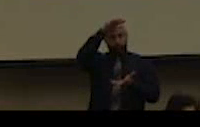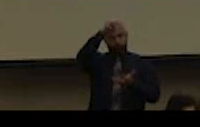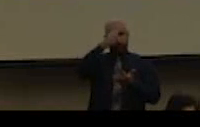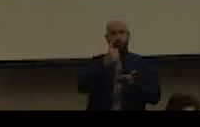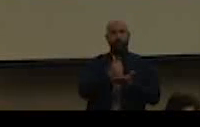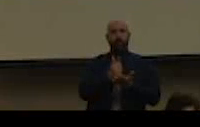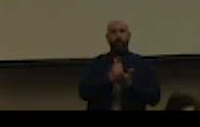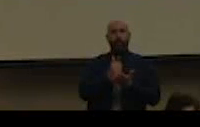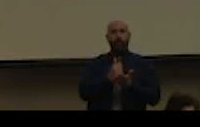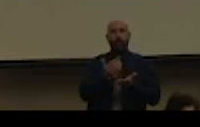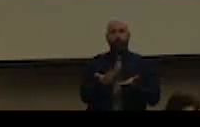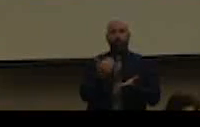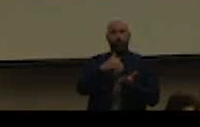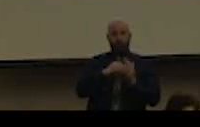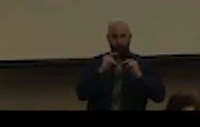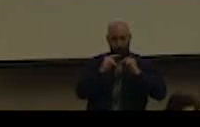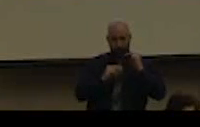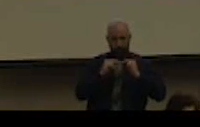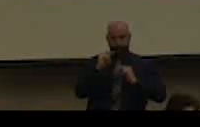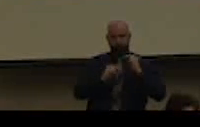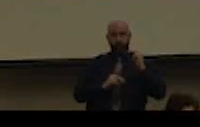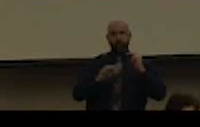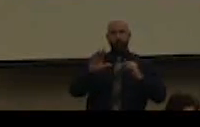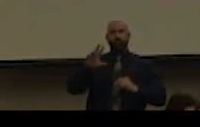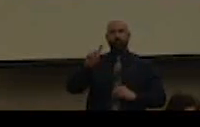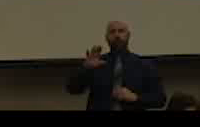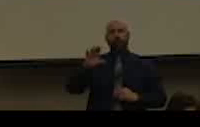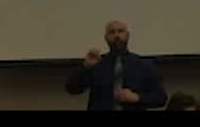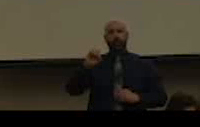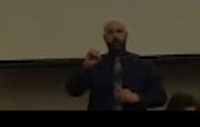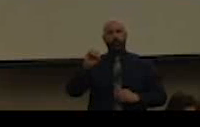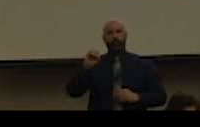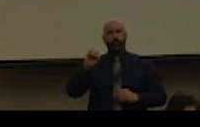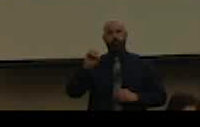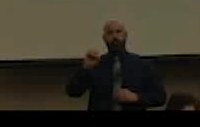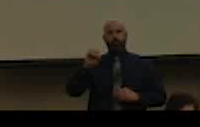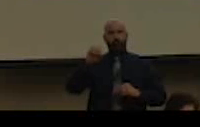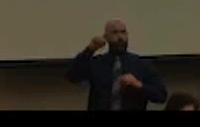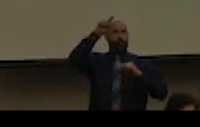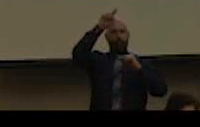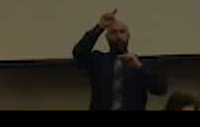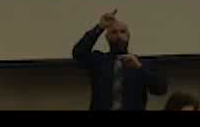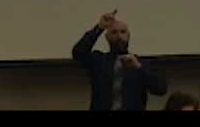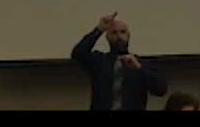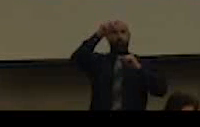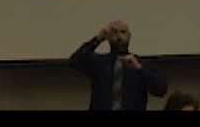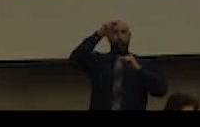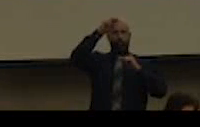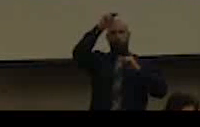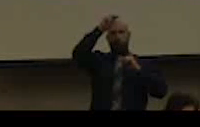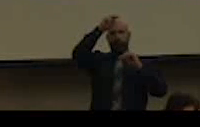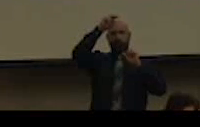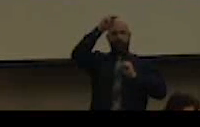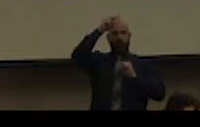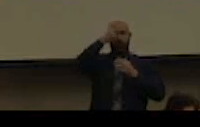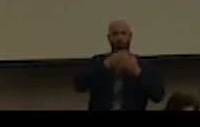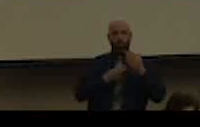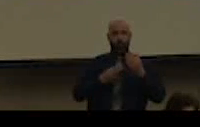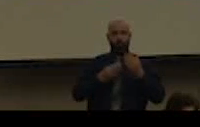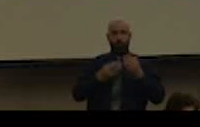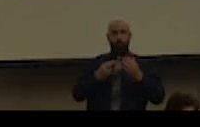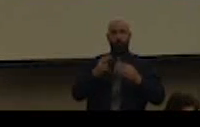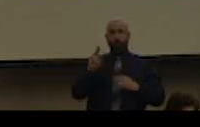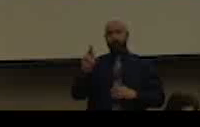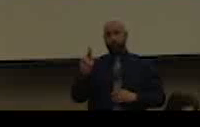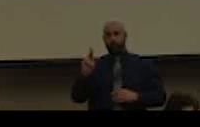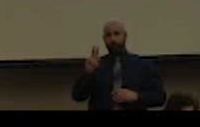on both sides of the state from Katrina and Rita. And again, that was her leadership that did that.